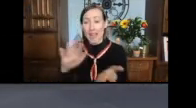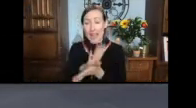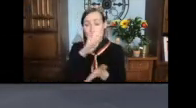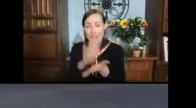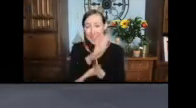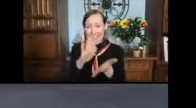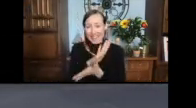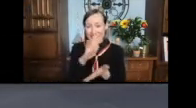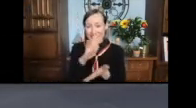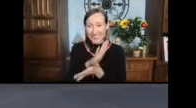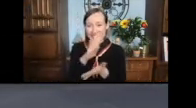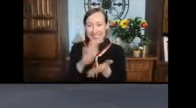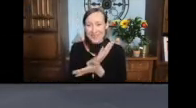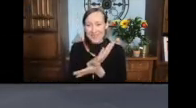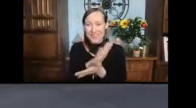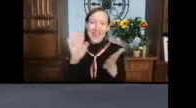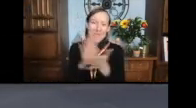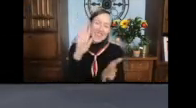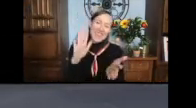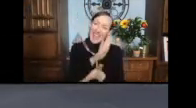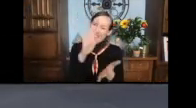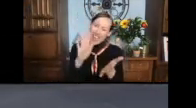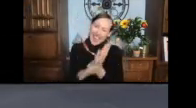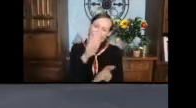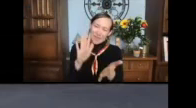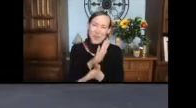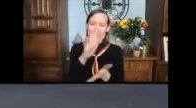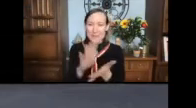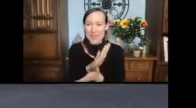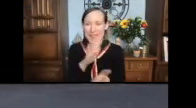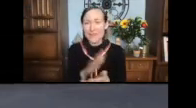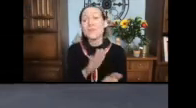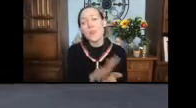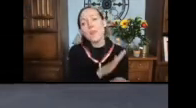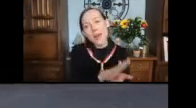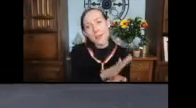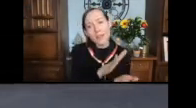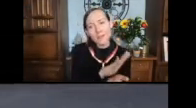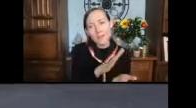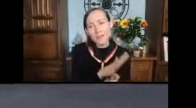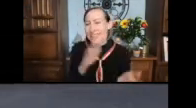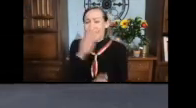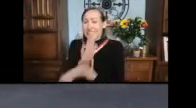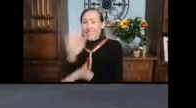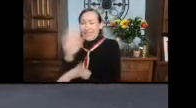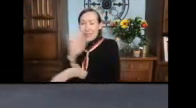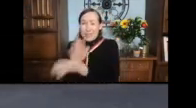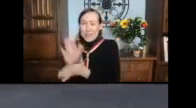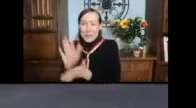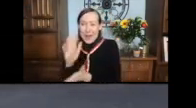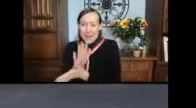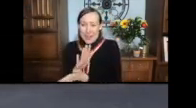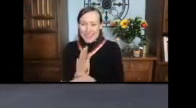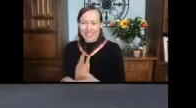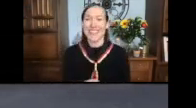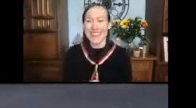more. Happy. Happy. Yeah, so happy. Happy. Oh,